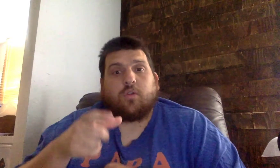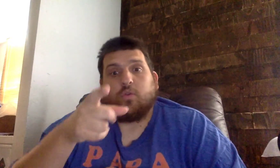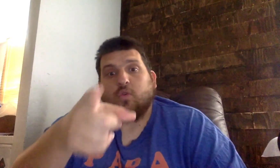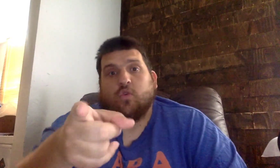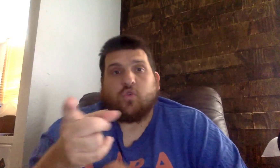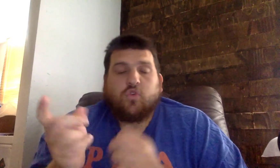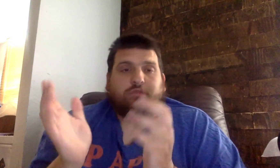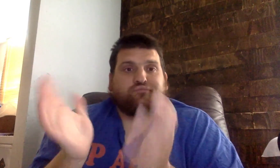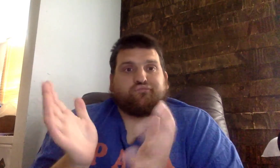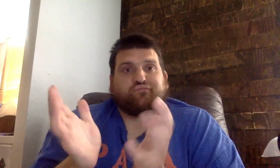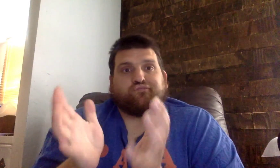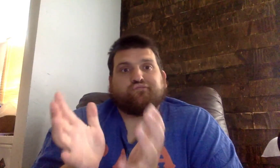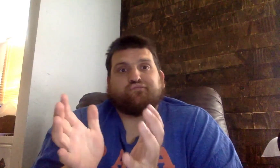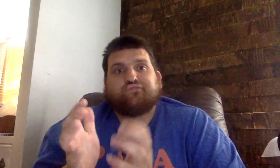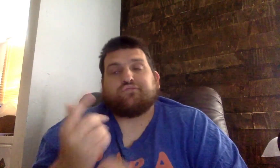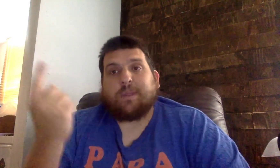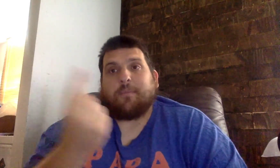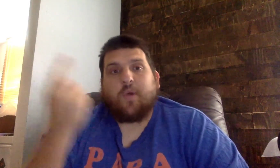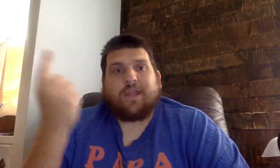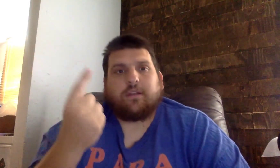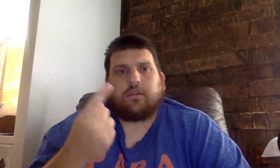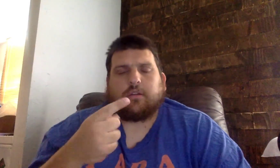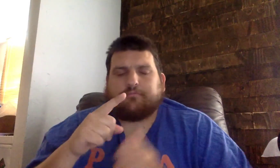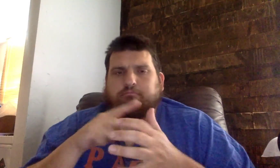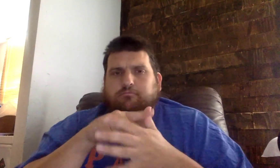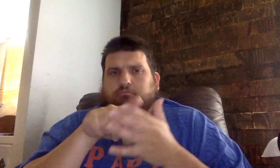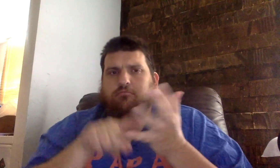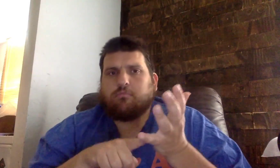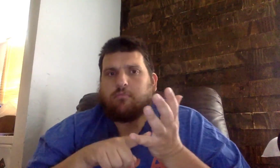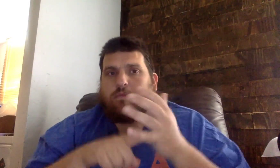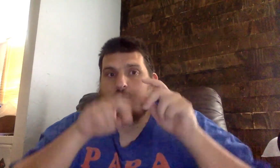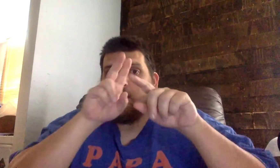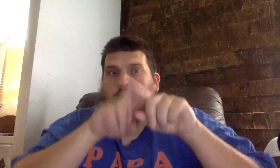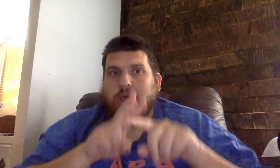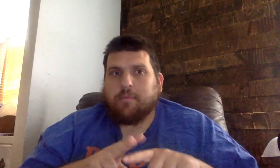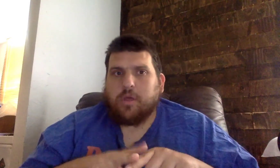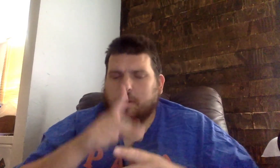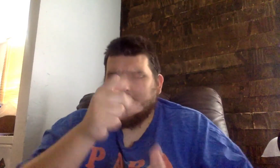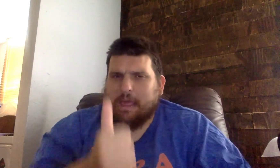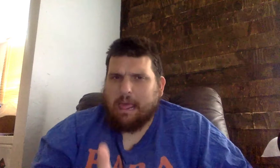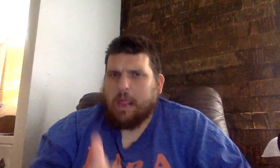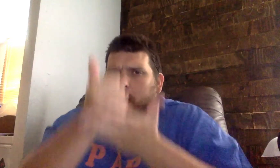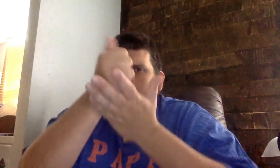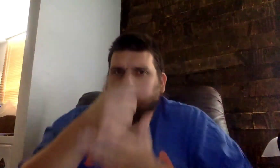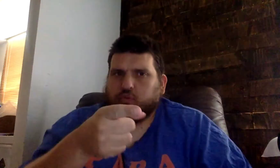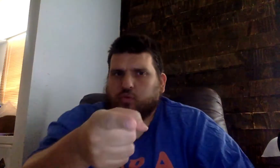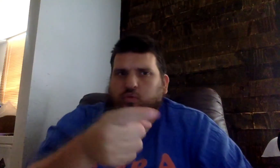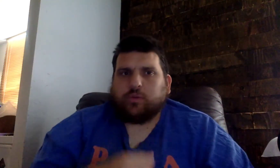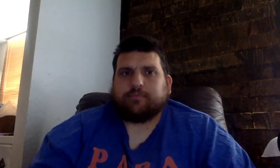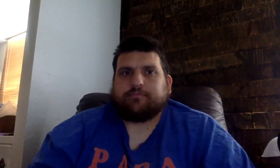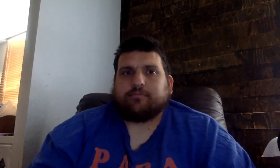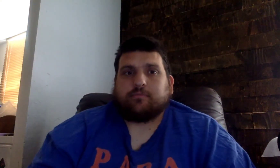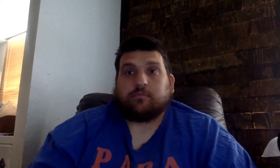So remember, when you're chatting with someone, there's some vocabulary that's really going to help